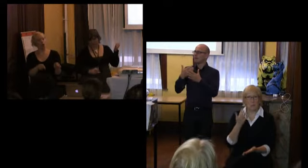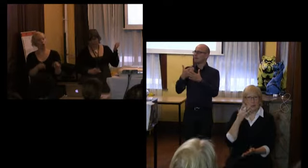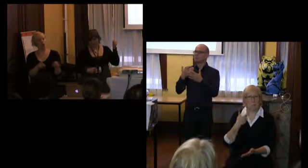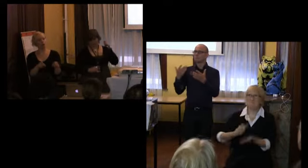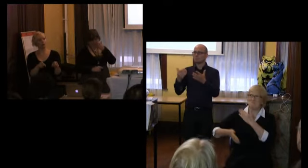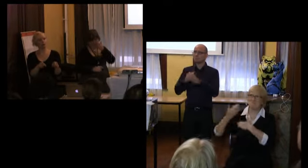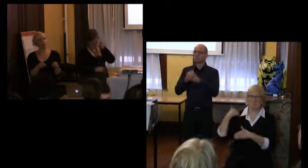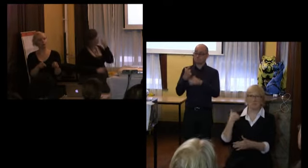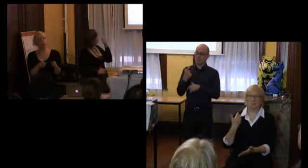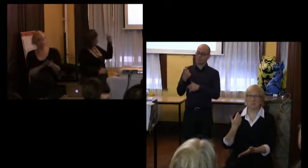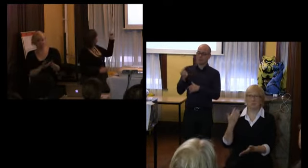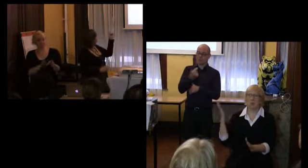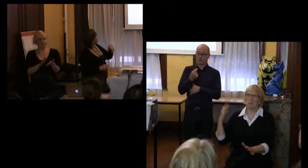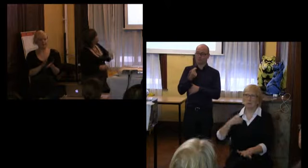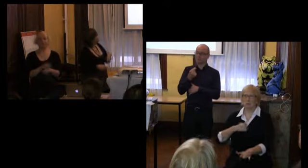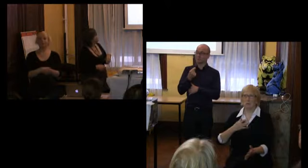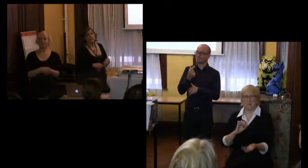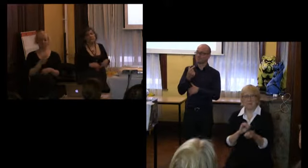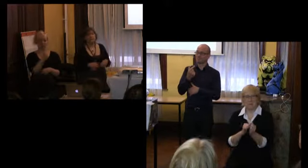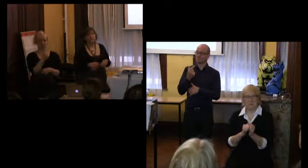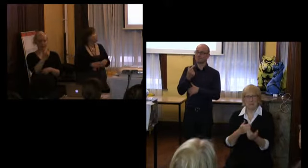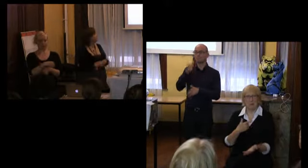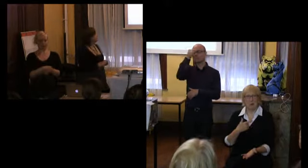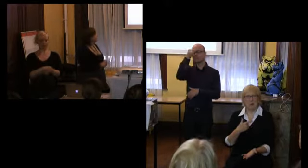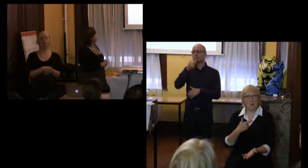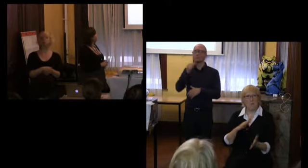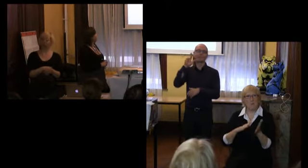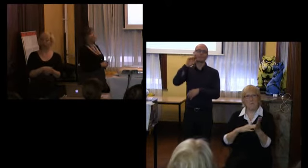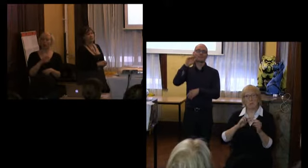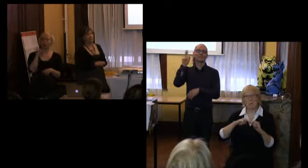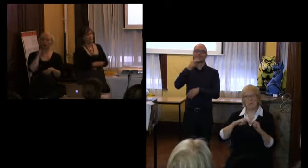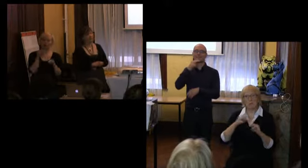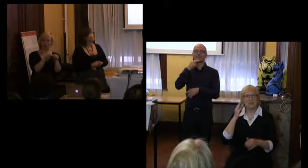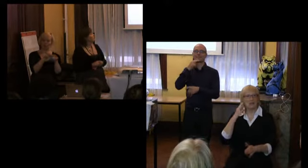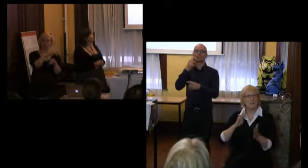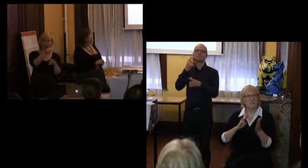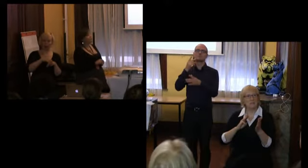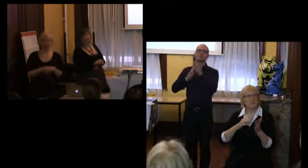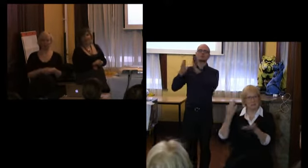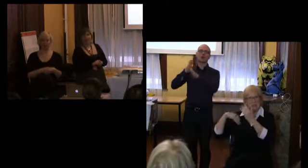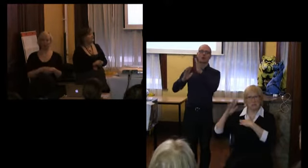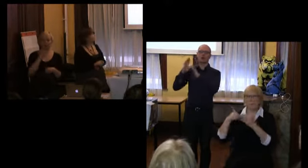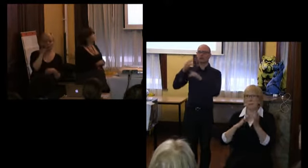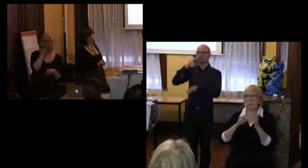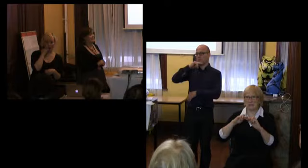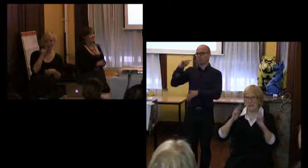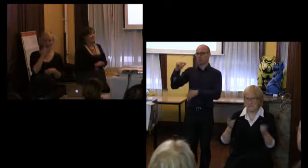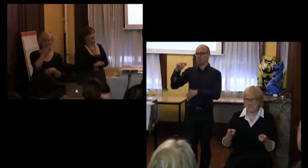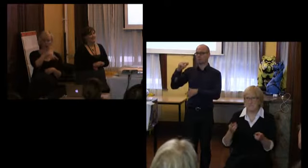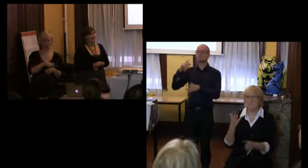So the partners, sorry. So the Museum of Deaf History in Norway. The city is called Trondheim.